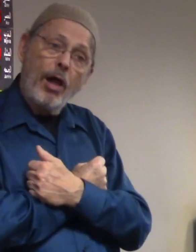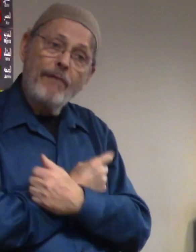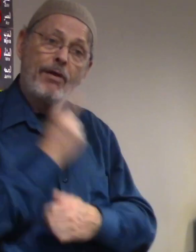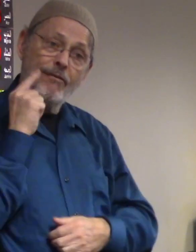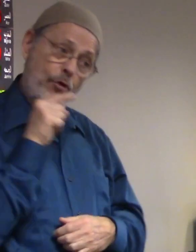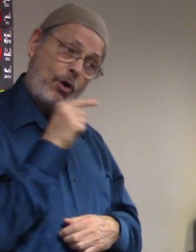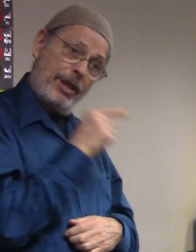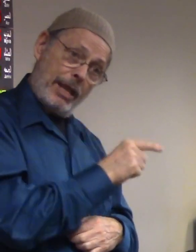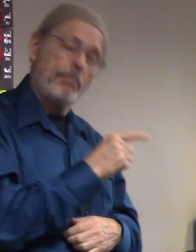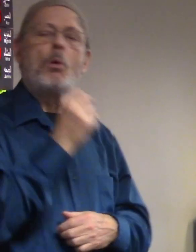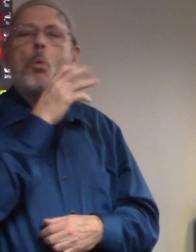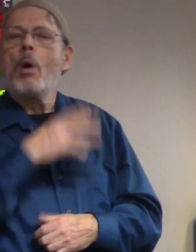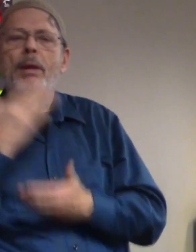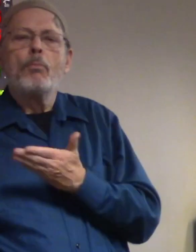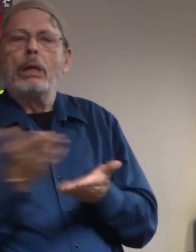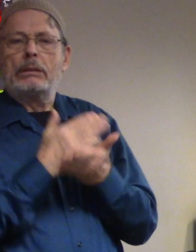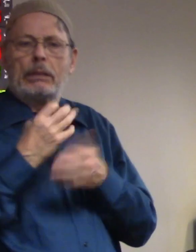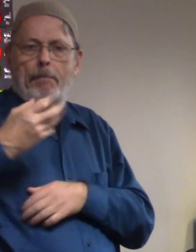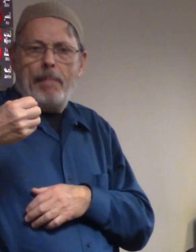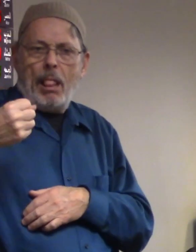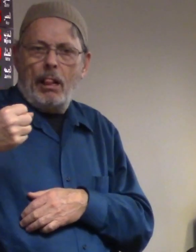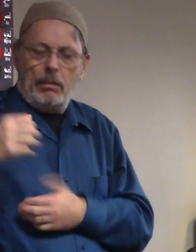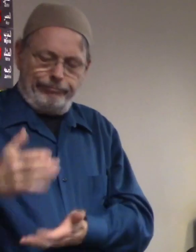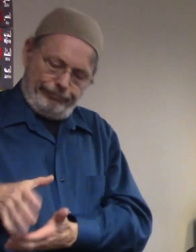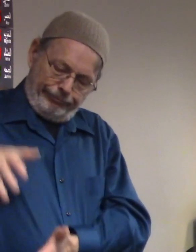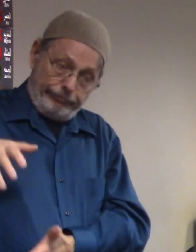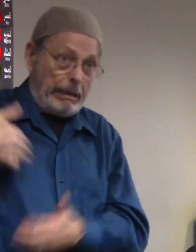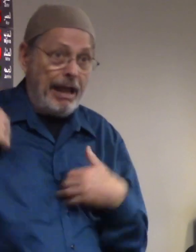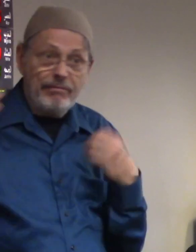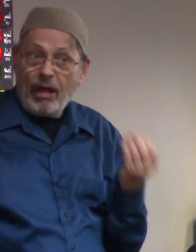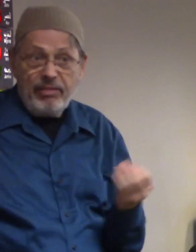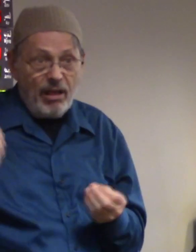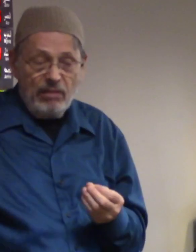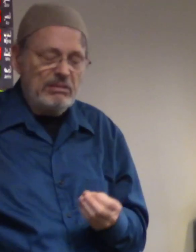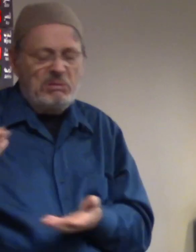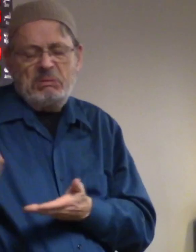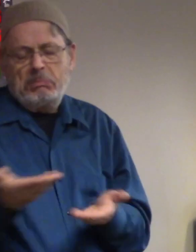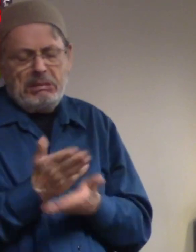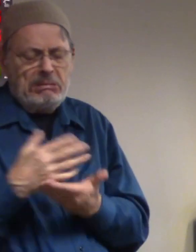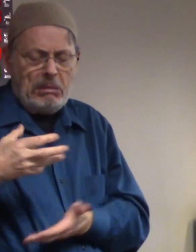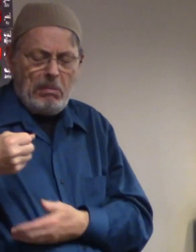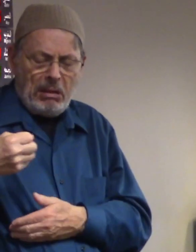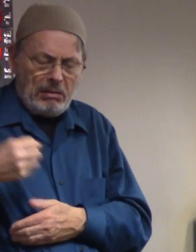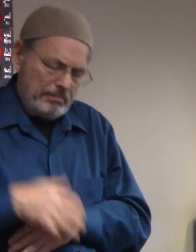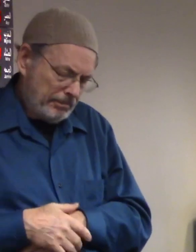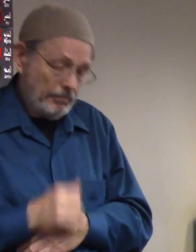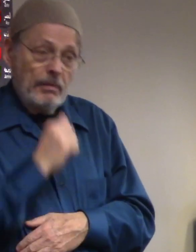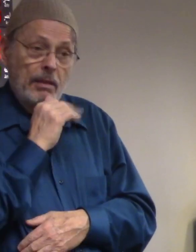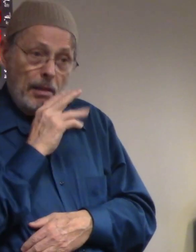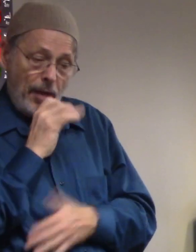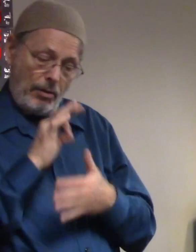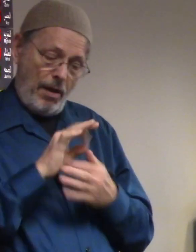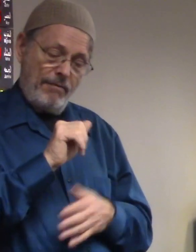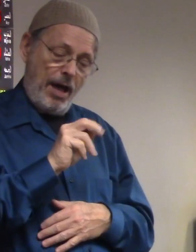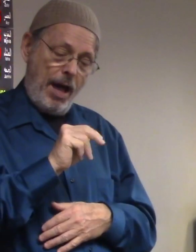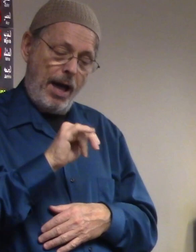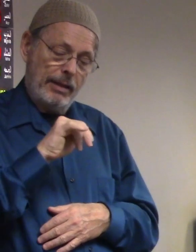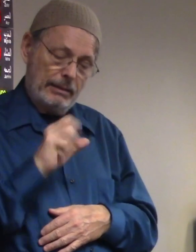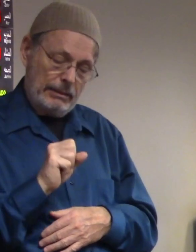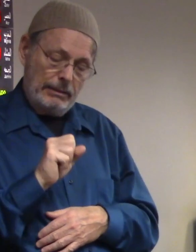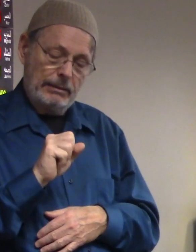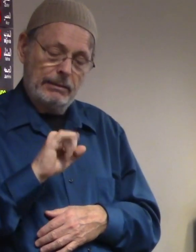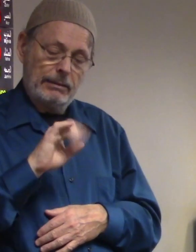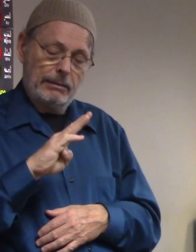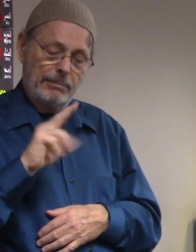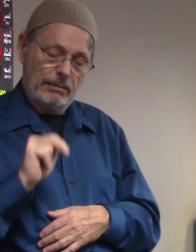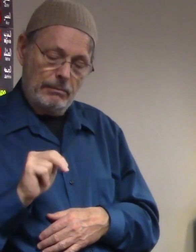wasallam. A woman brings a thing of milk. She doesn't have anything. And Sulaim, the mother of Anas ibn Malik, doesn't have anything.